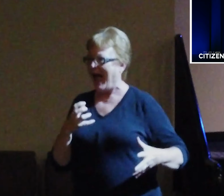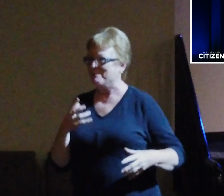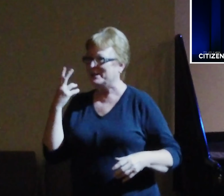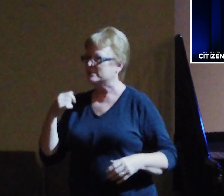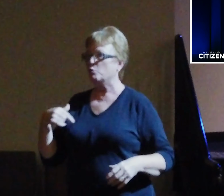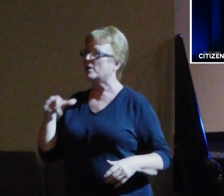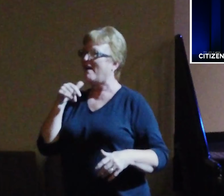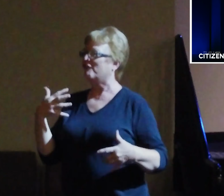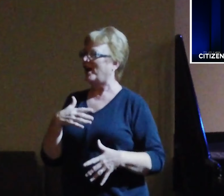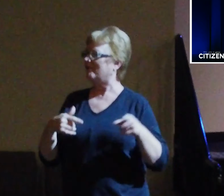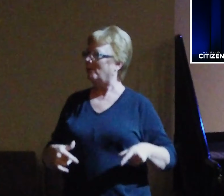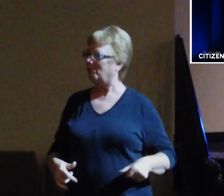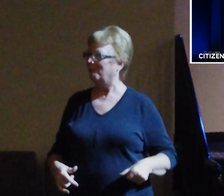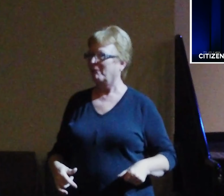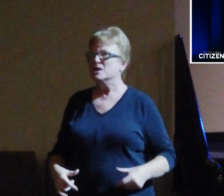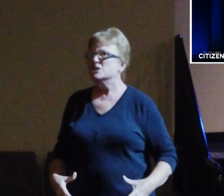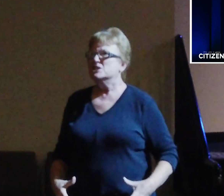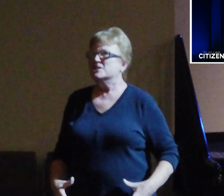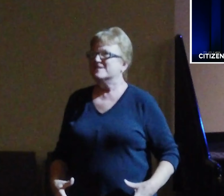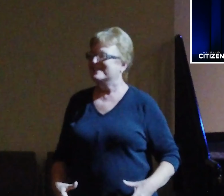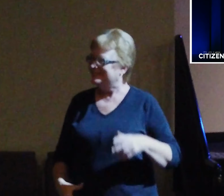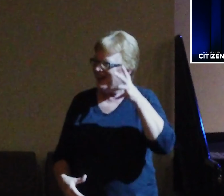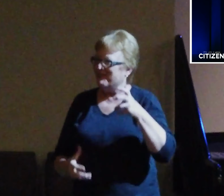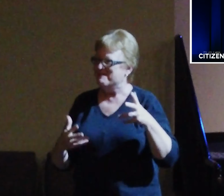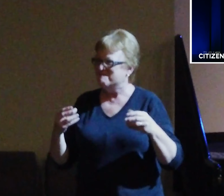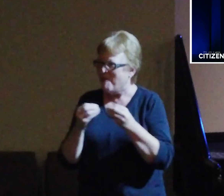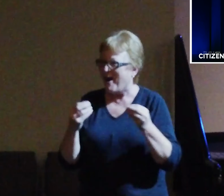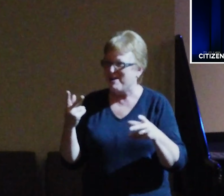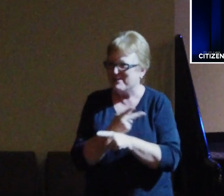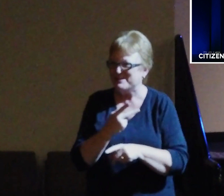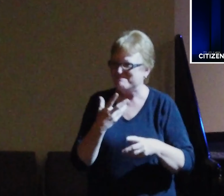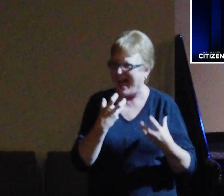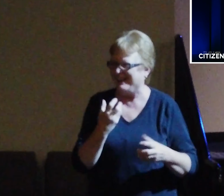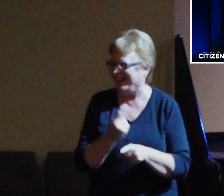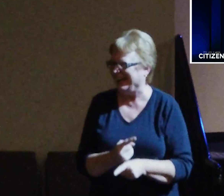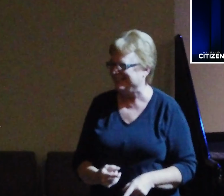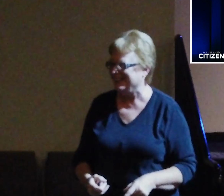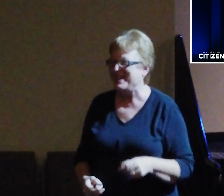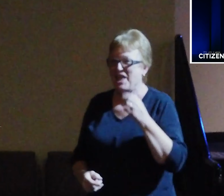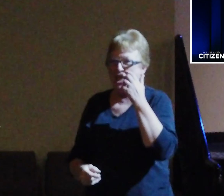we strive together in unity under the banner of Christ, our assurance grows.